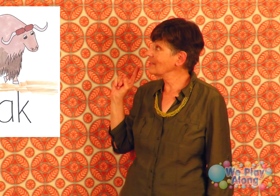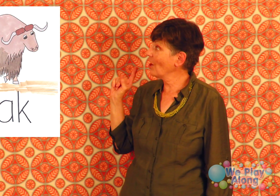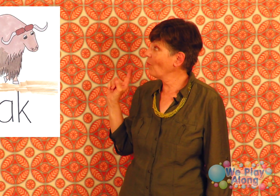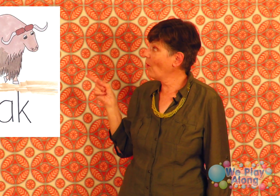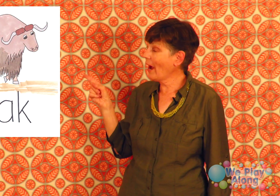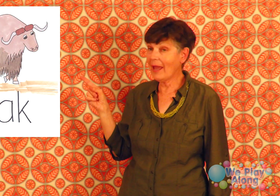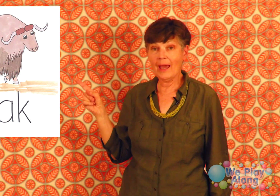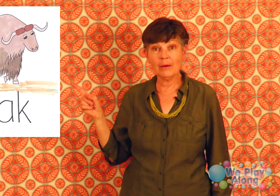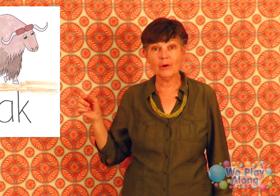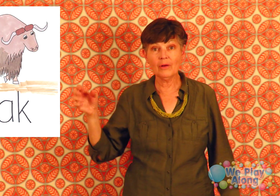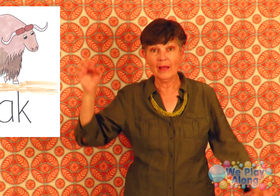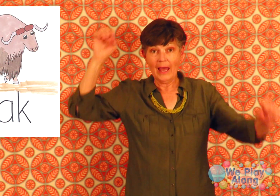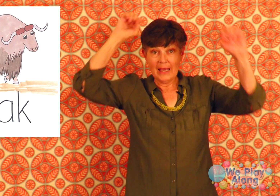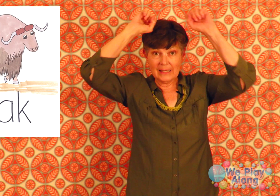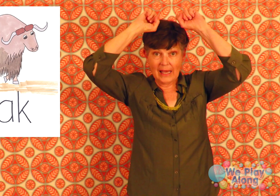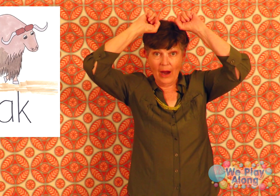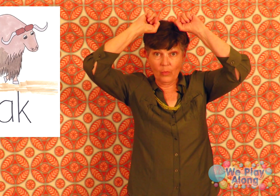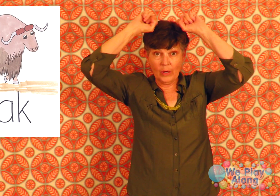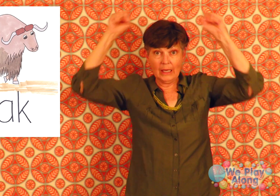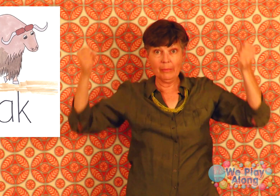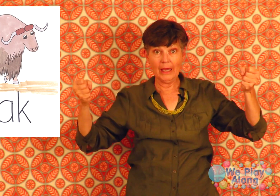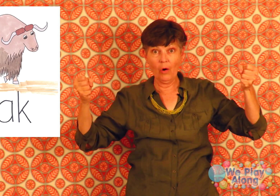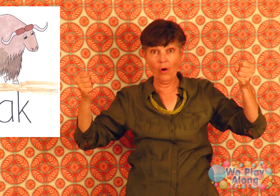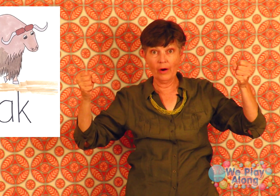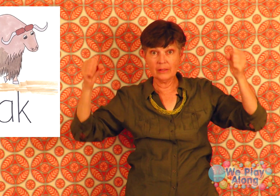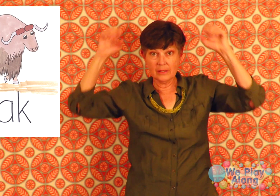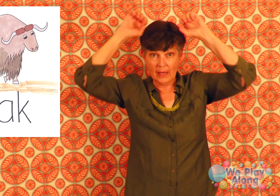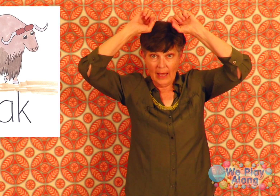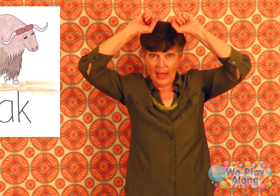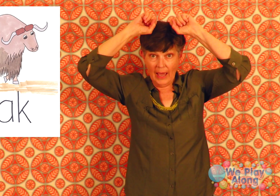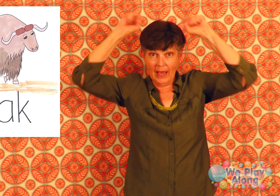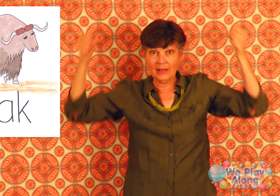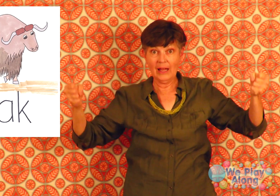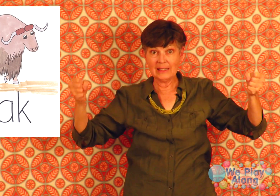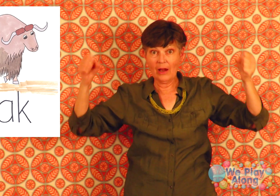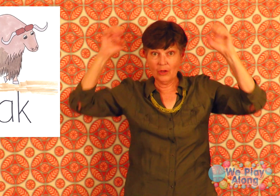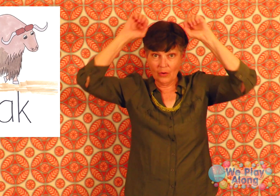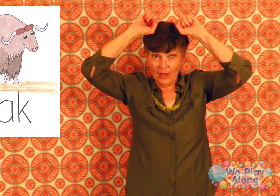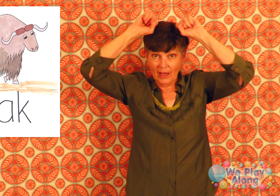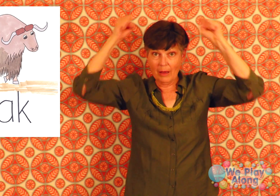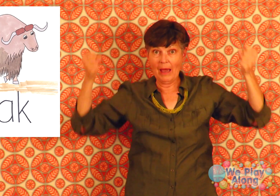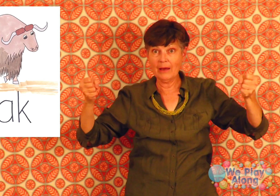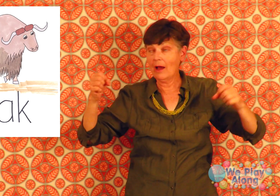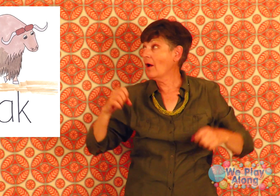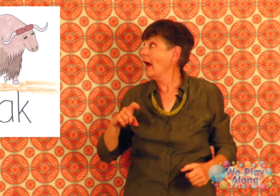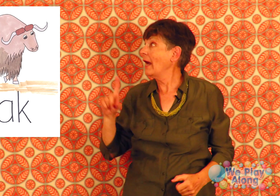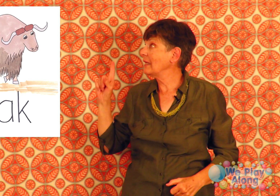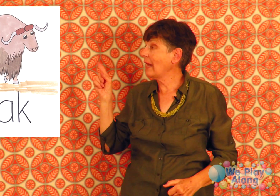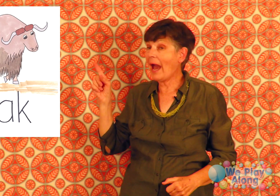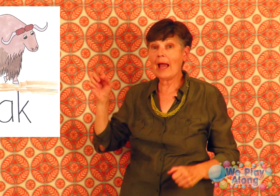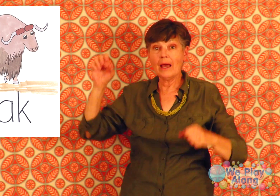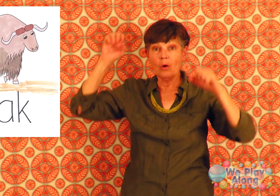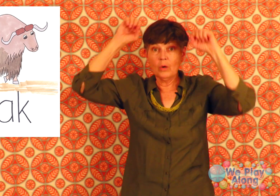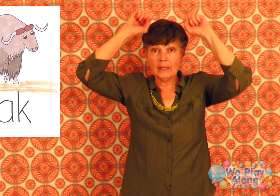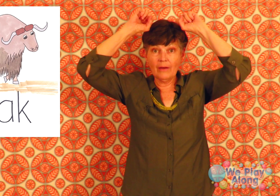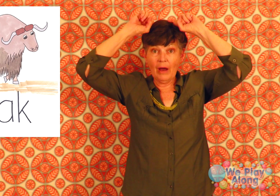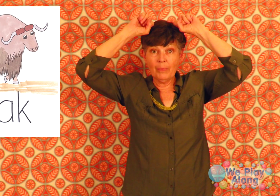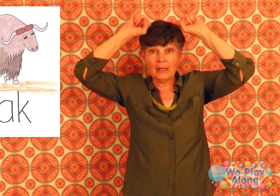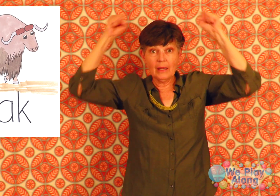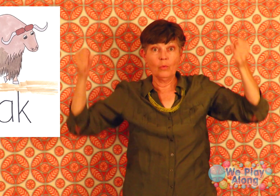our Y animal. He's got really big horns, and that's how you come out. Now, a yak will live up in where